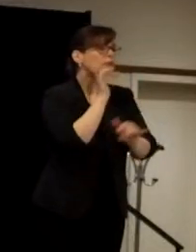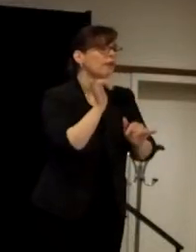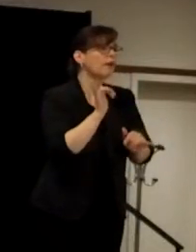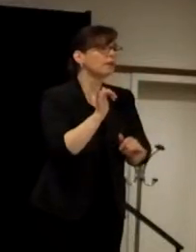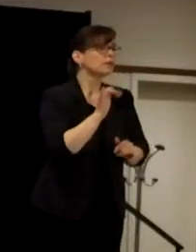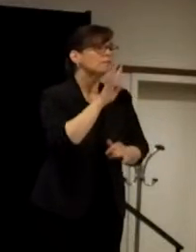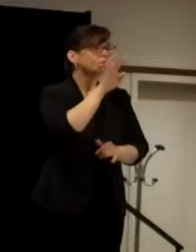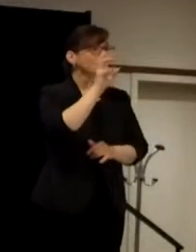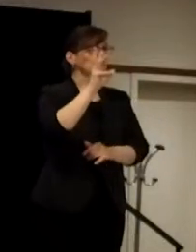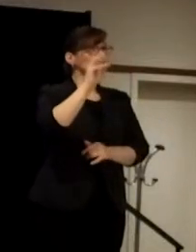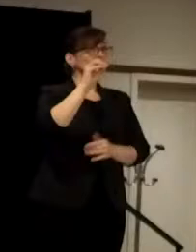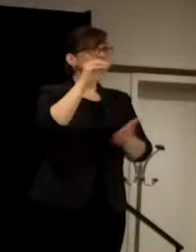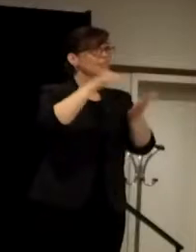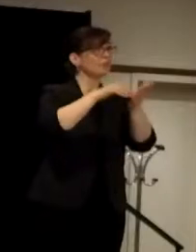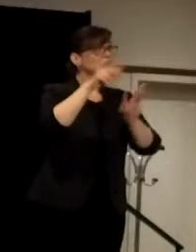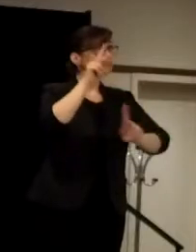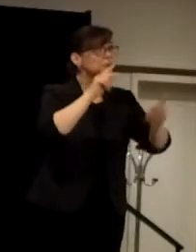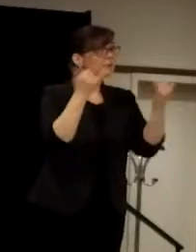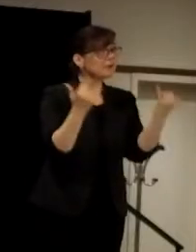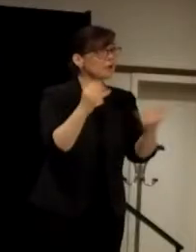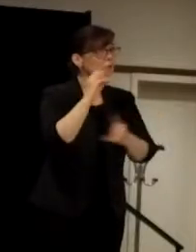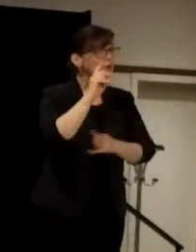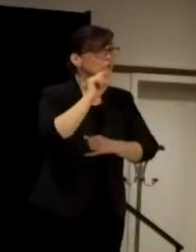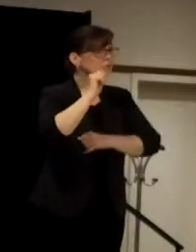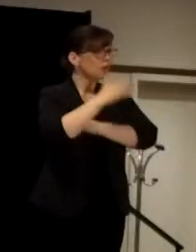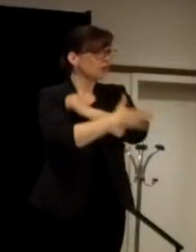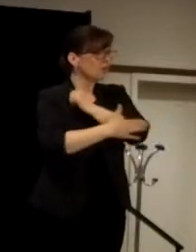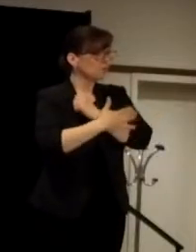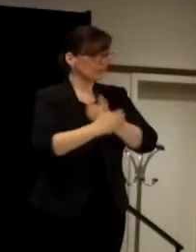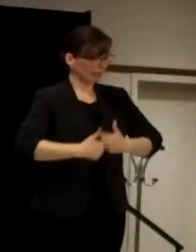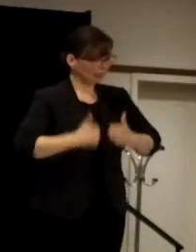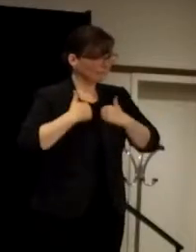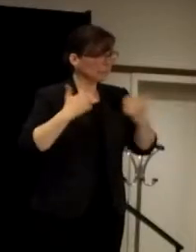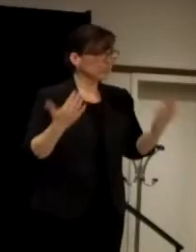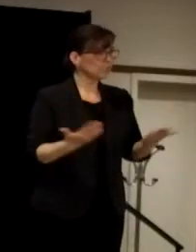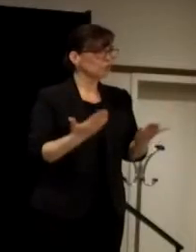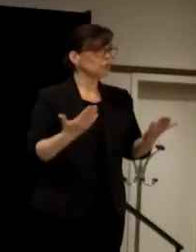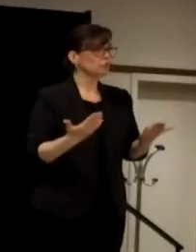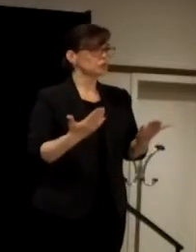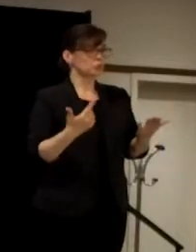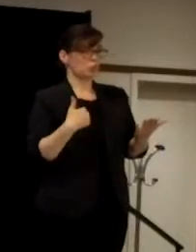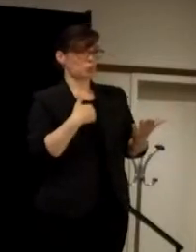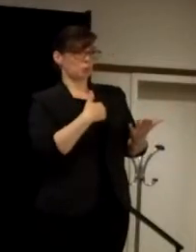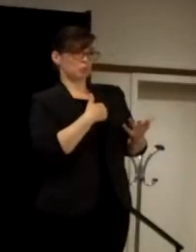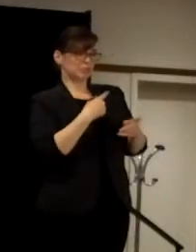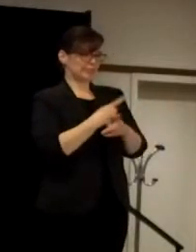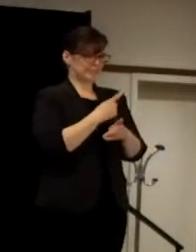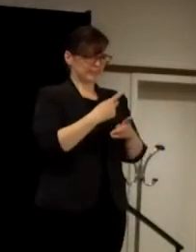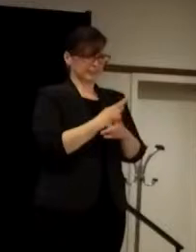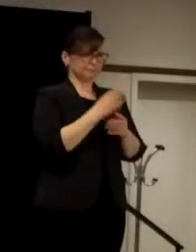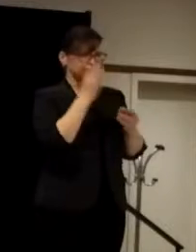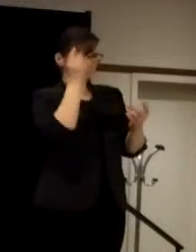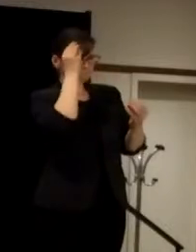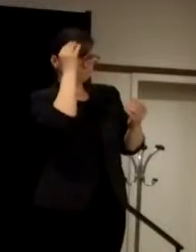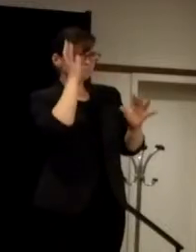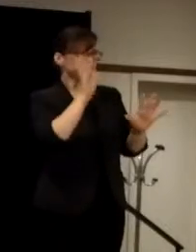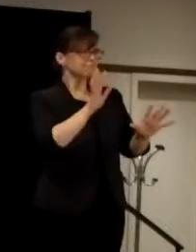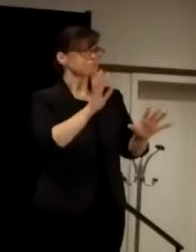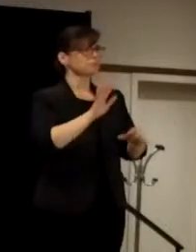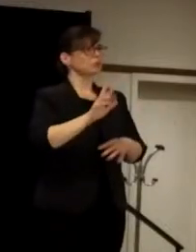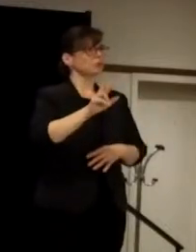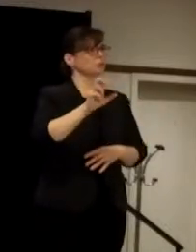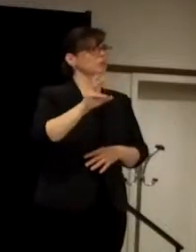get to 462, 465, whatever number you believe. Right now we're at 360,000